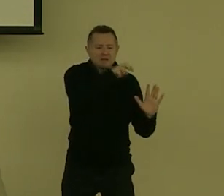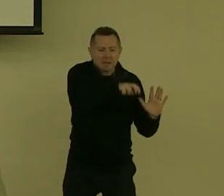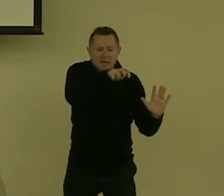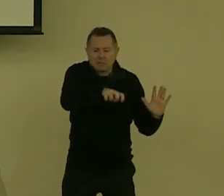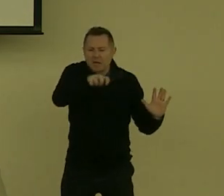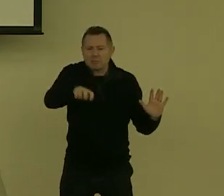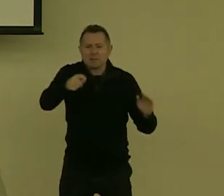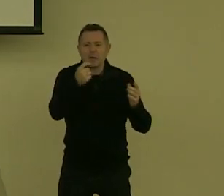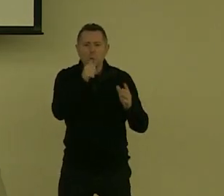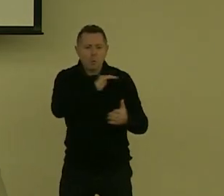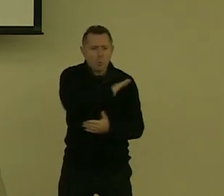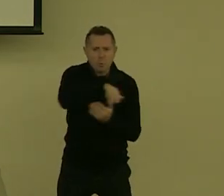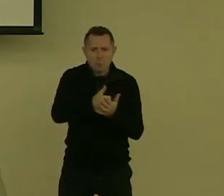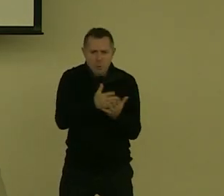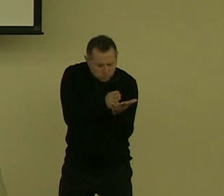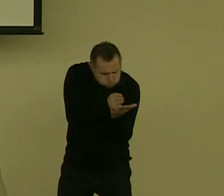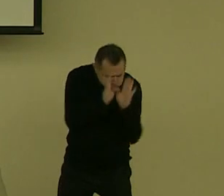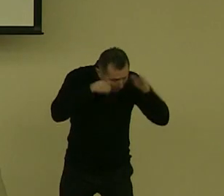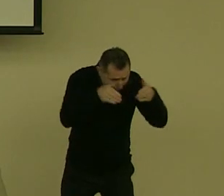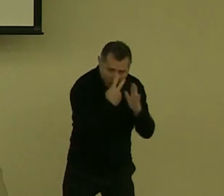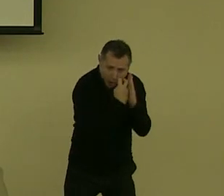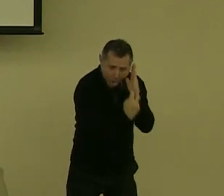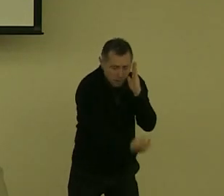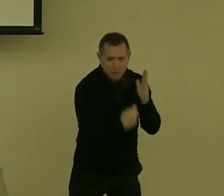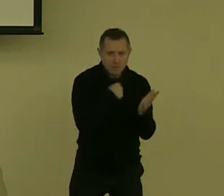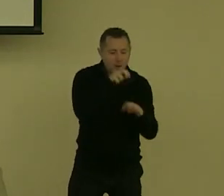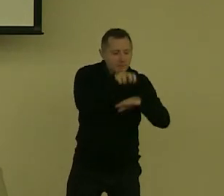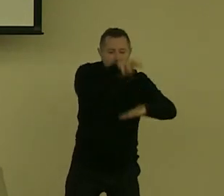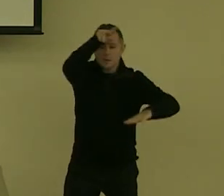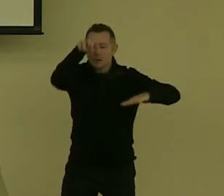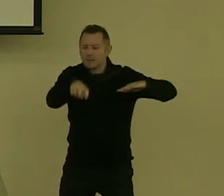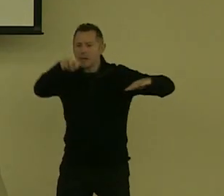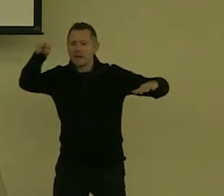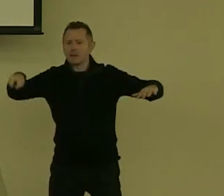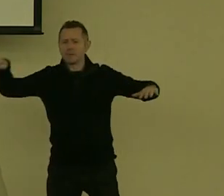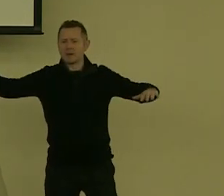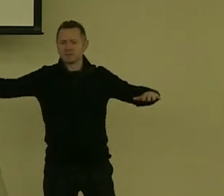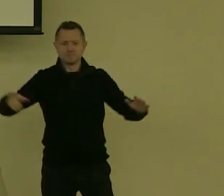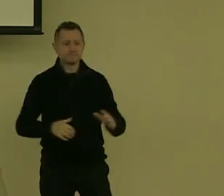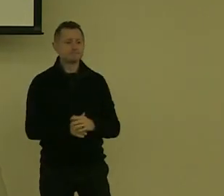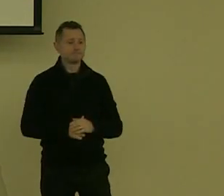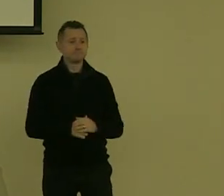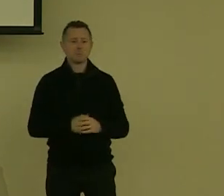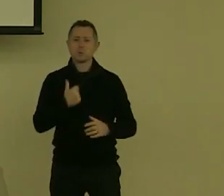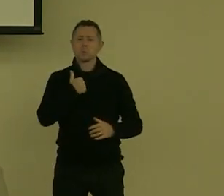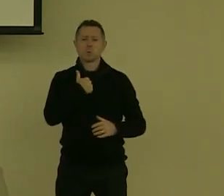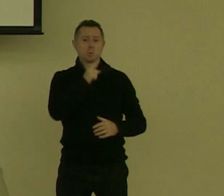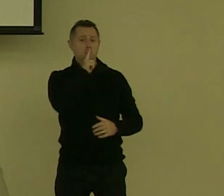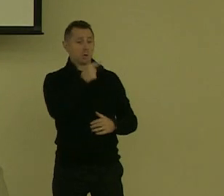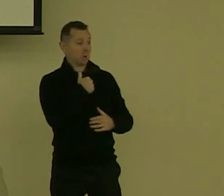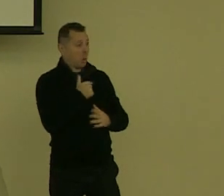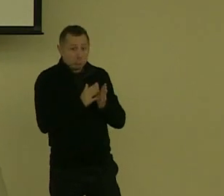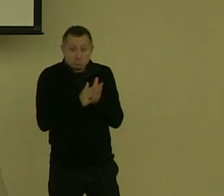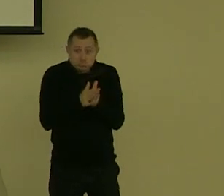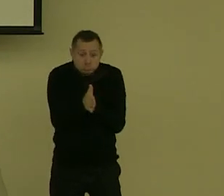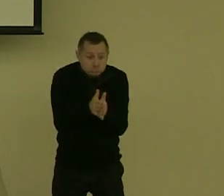know, my interests vary, so it goes from the mainstream to the independent. And I'm just looking forward to talking a little bit